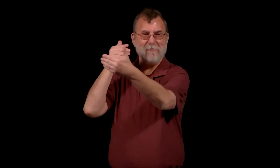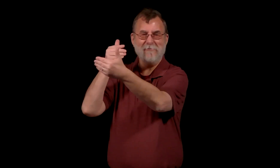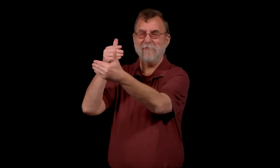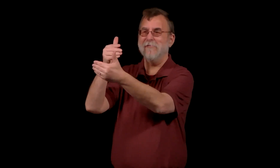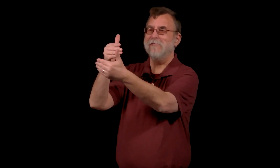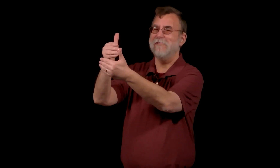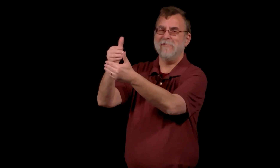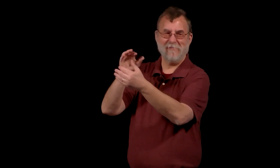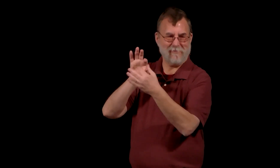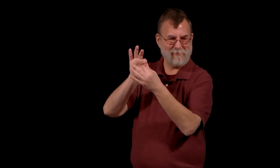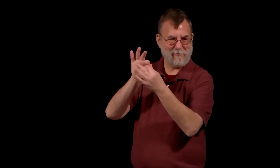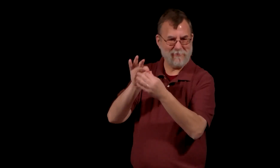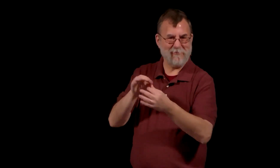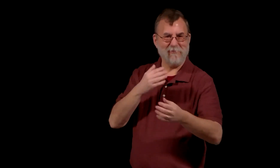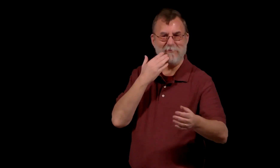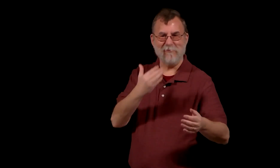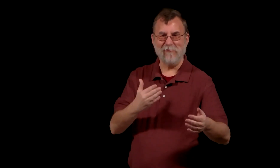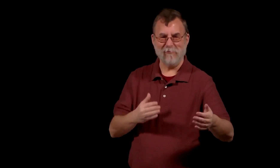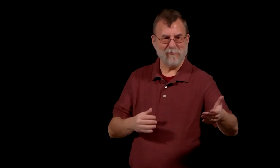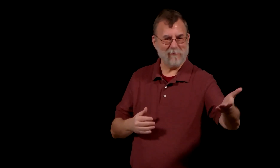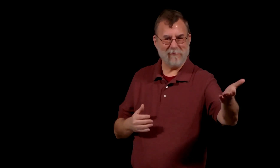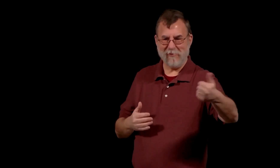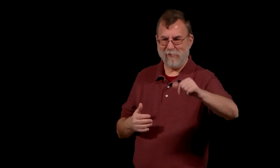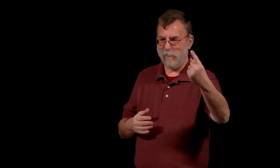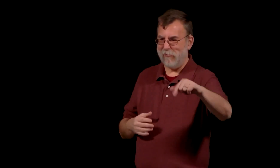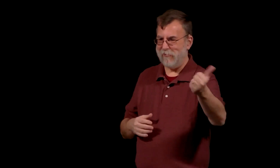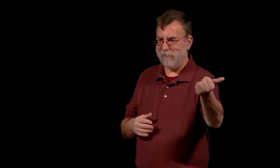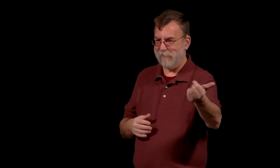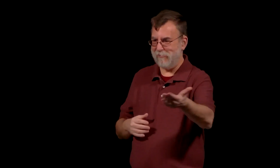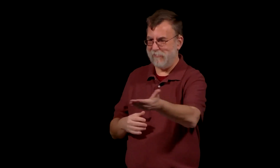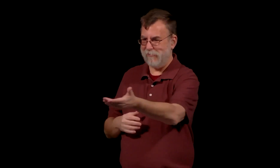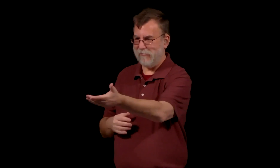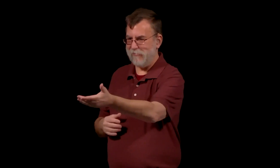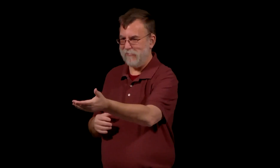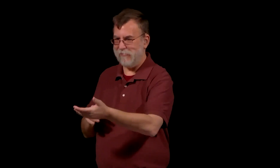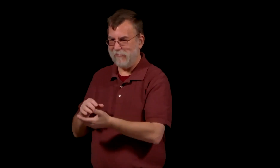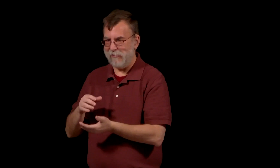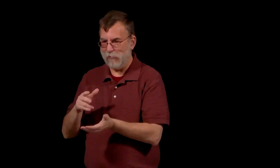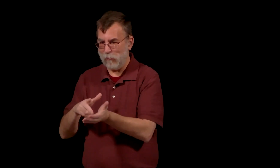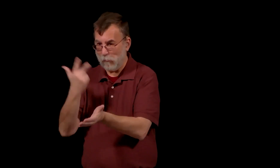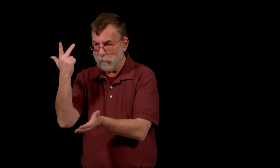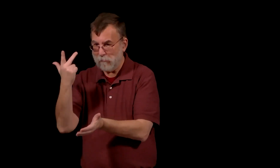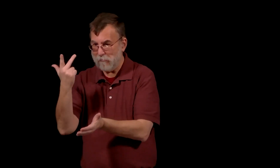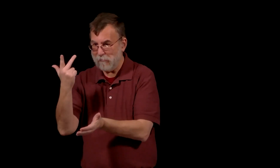Growing in the Lord, becoming closer to God. Good. Others?